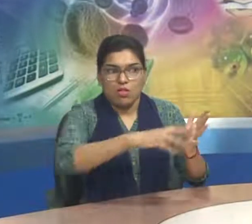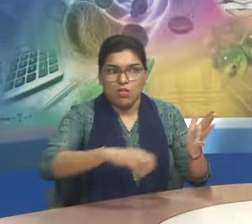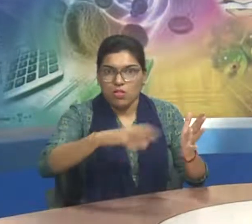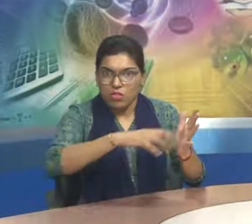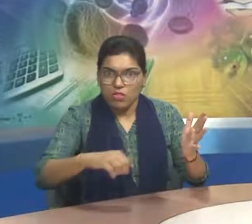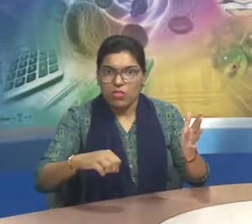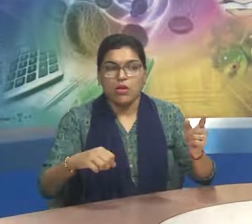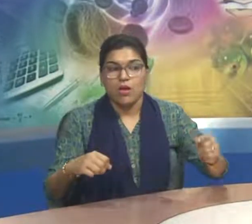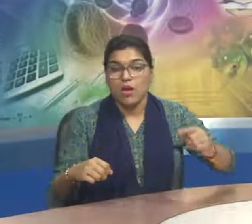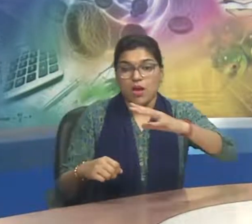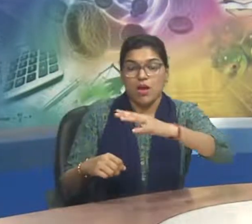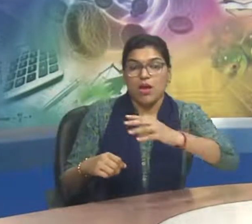buildings, constructions.